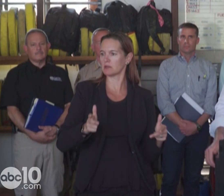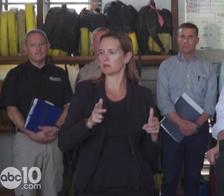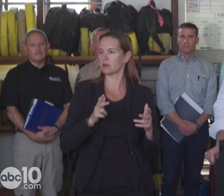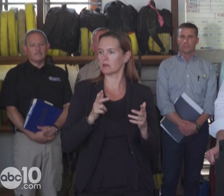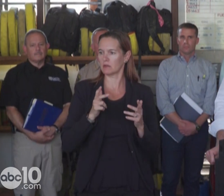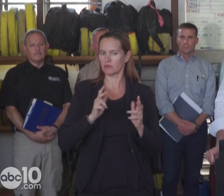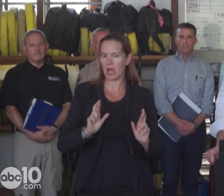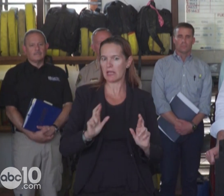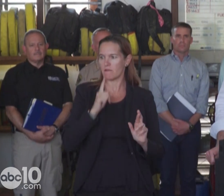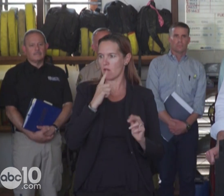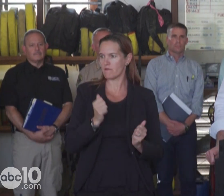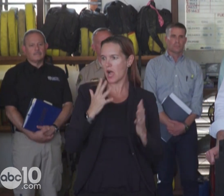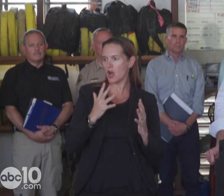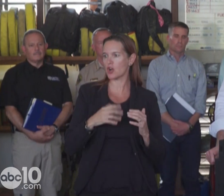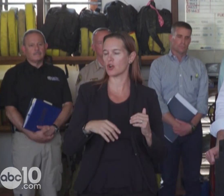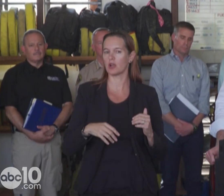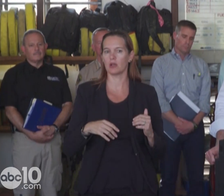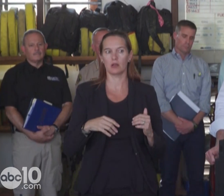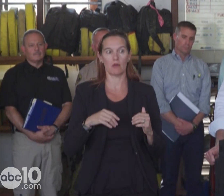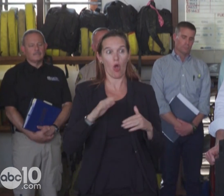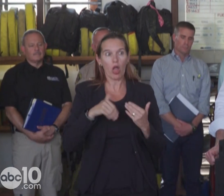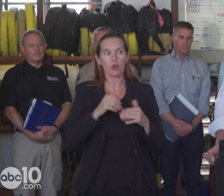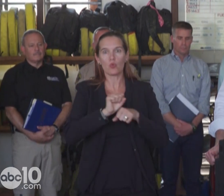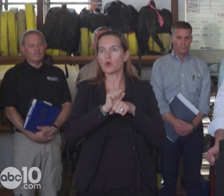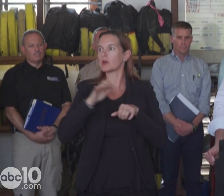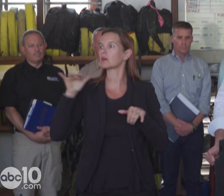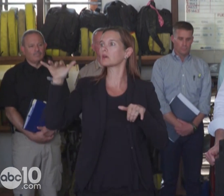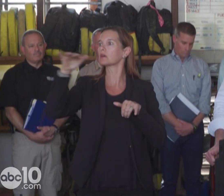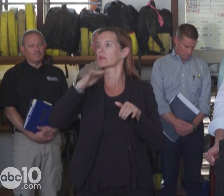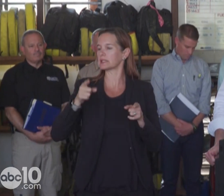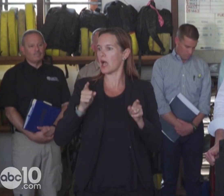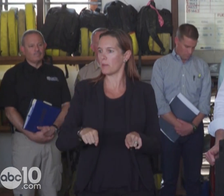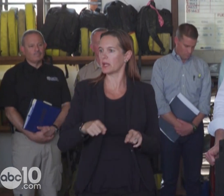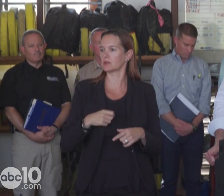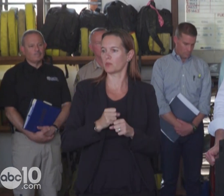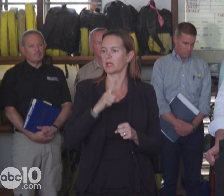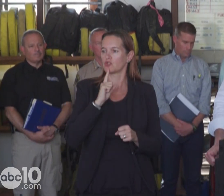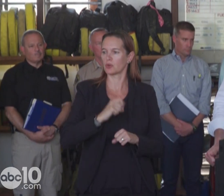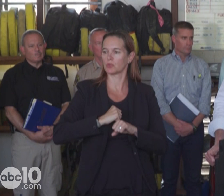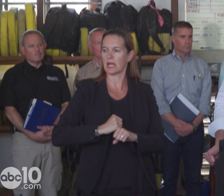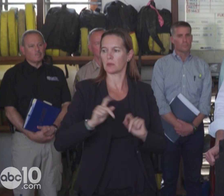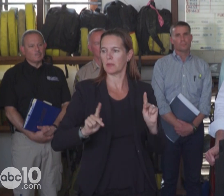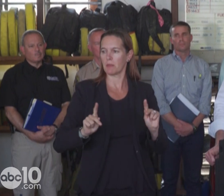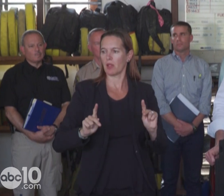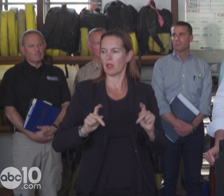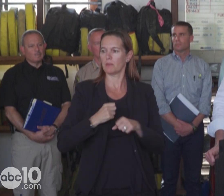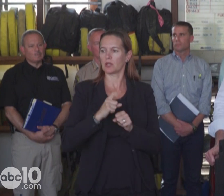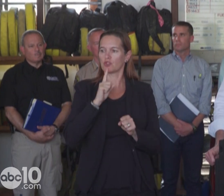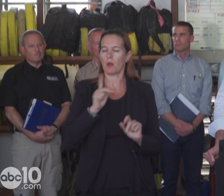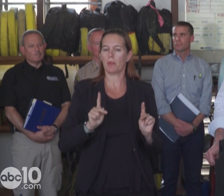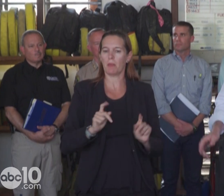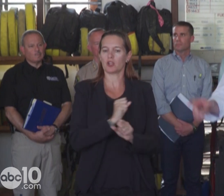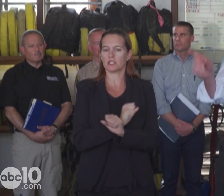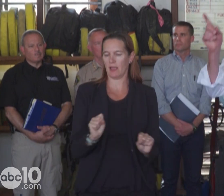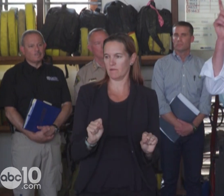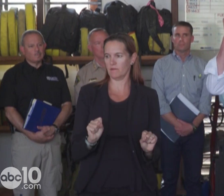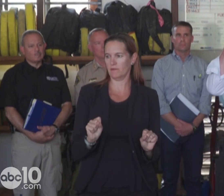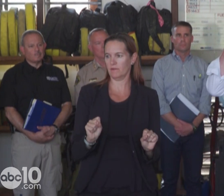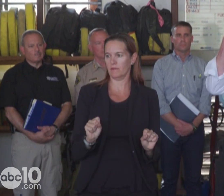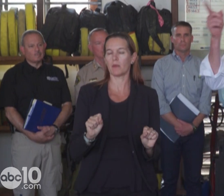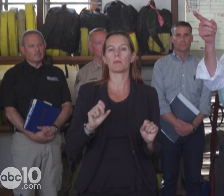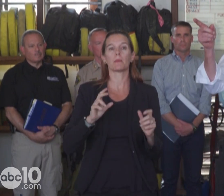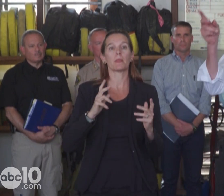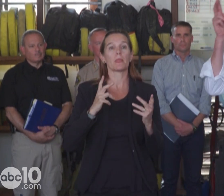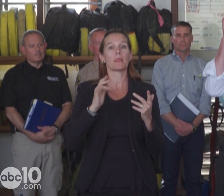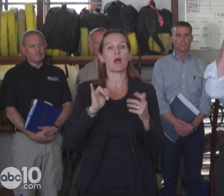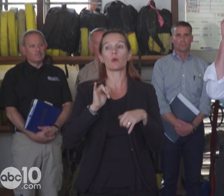work that everybody you see around me is doing to make sure people are protected and people are made safe. The work that's been doing, people